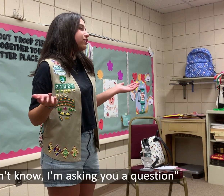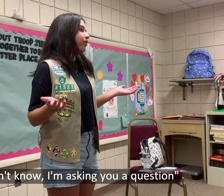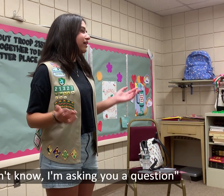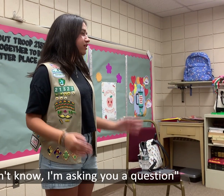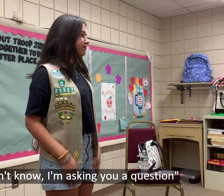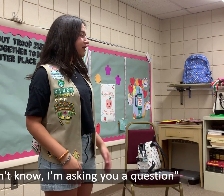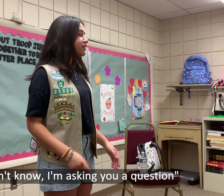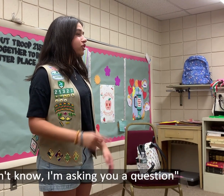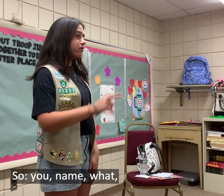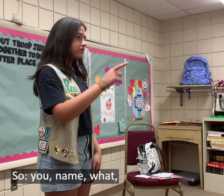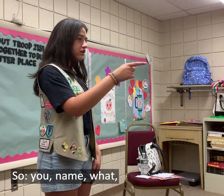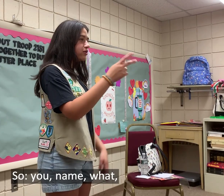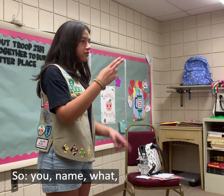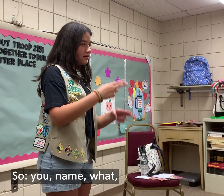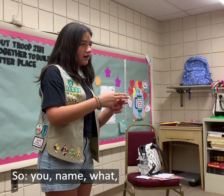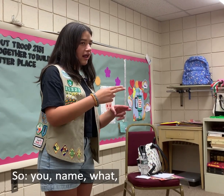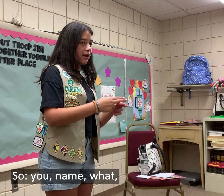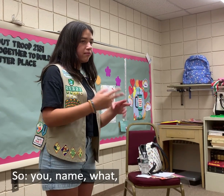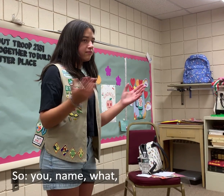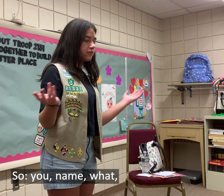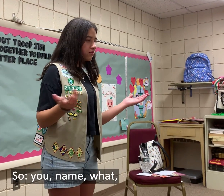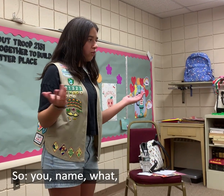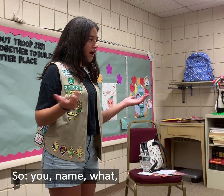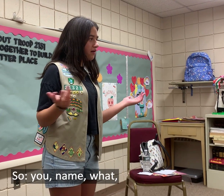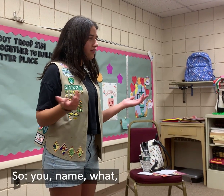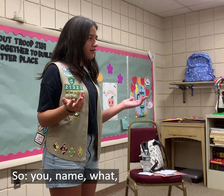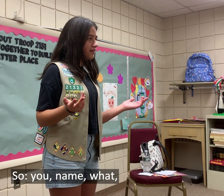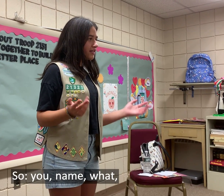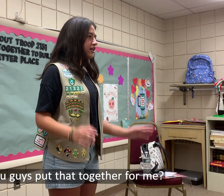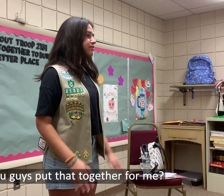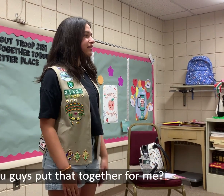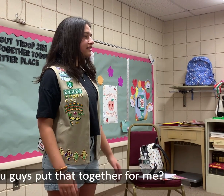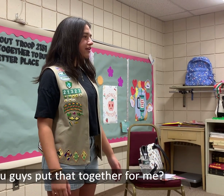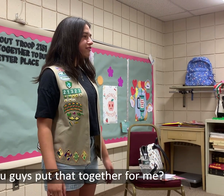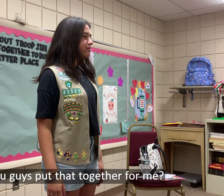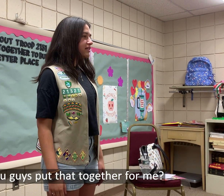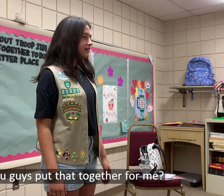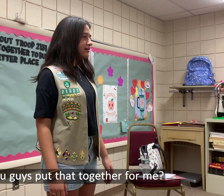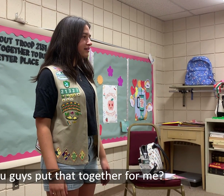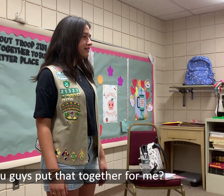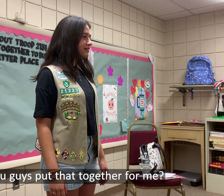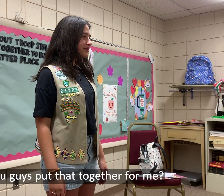question. So you, name, what? Can you guys put that together for me?